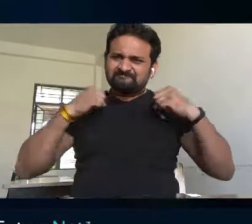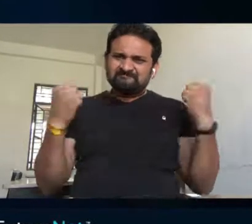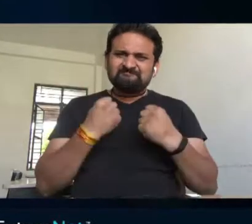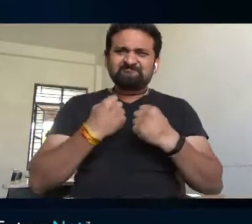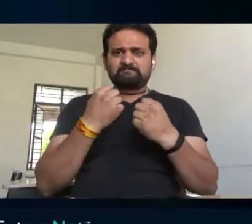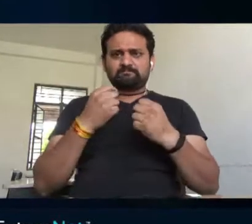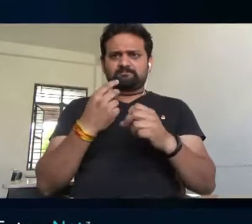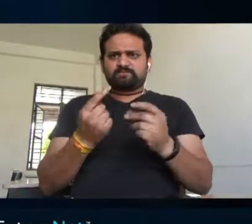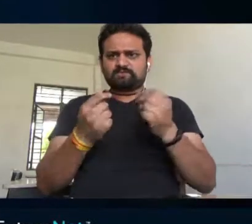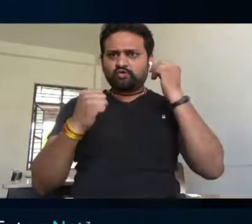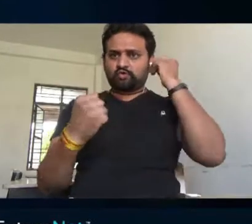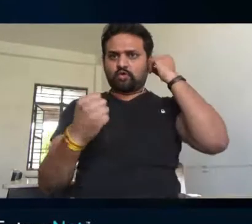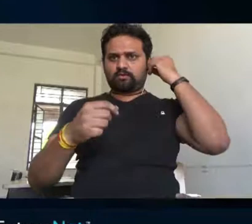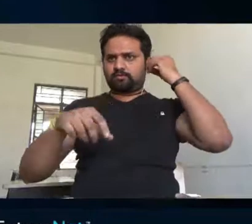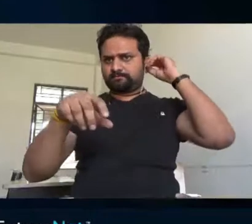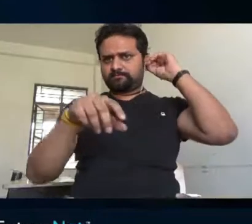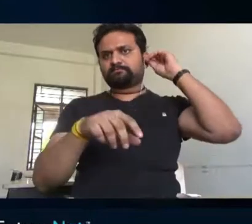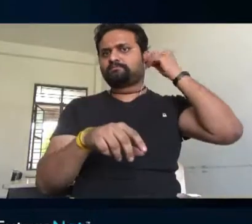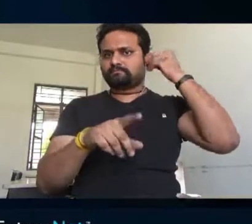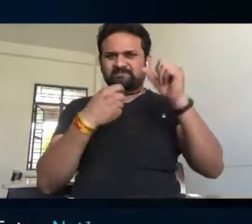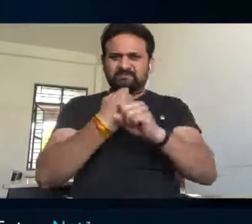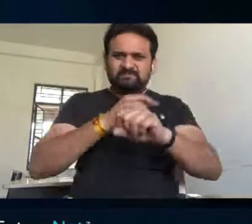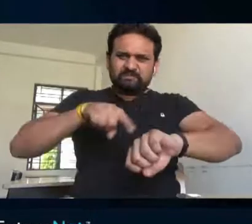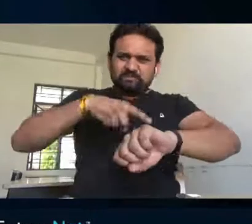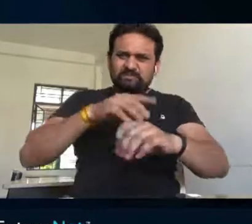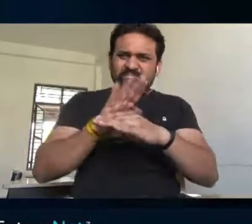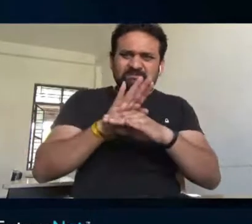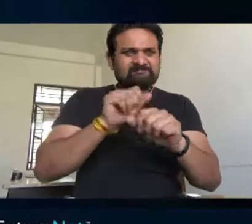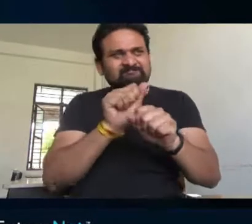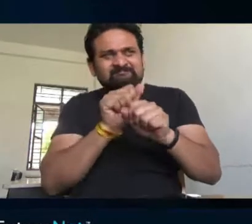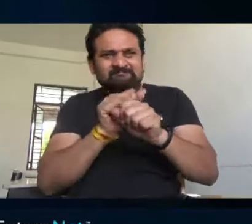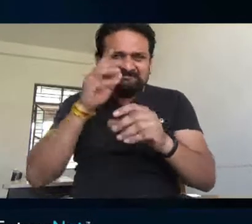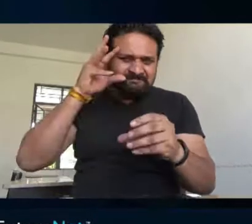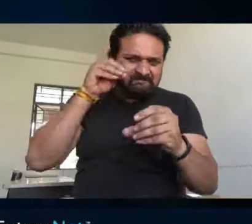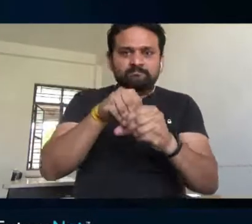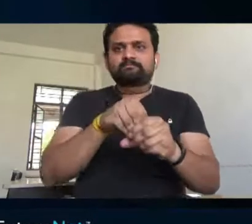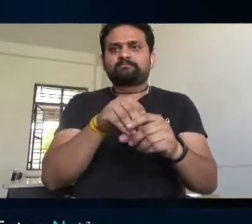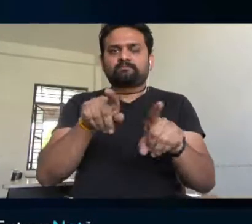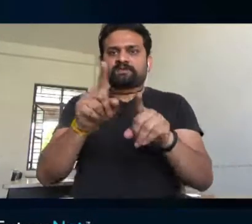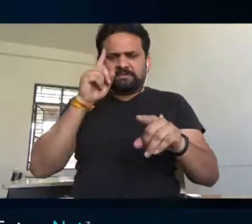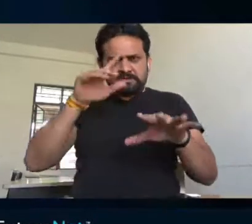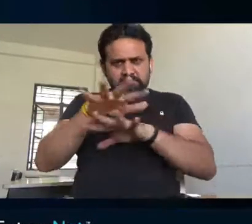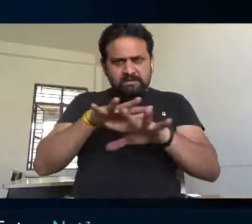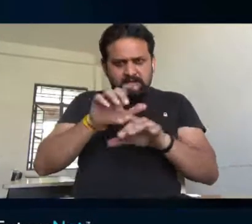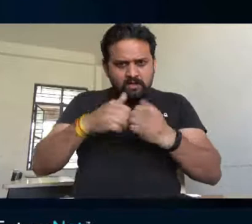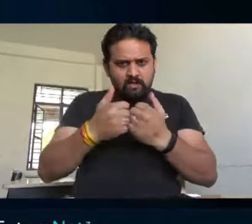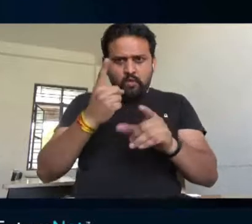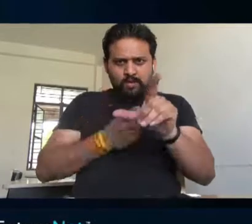when you need a couple of months or maybe 1, 2, 3 years more for this, then it's not a problem. But start